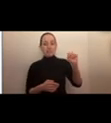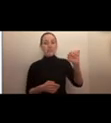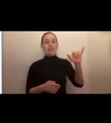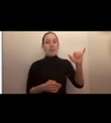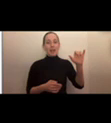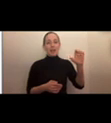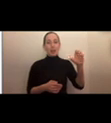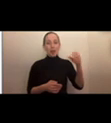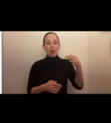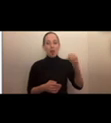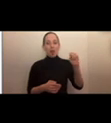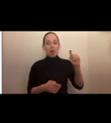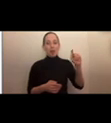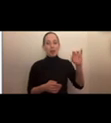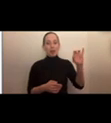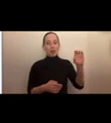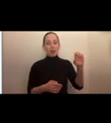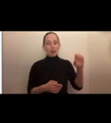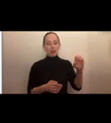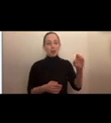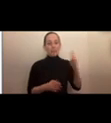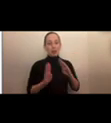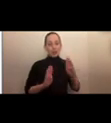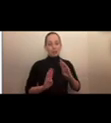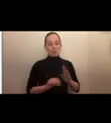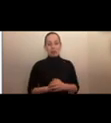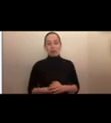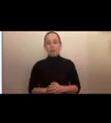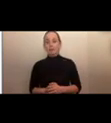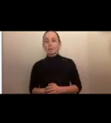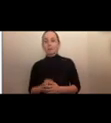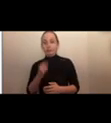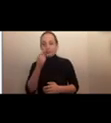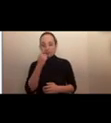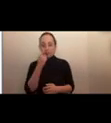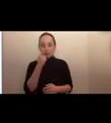Today I'm going to be discussing non-psychotic behaviors.